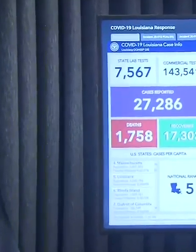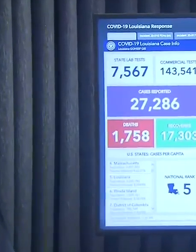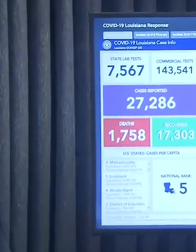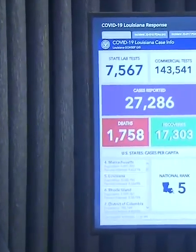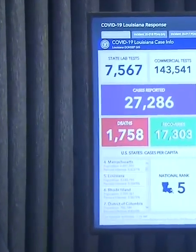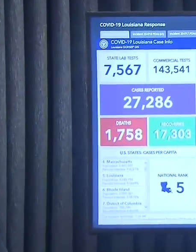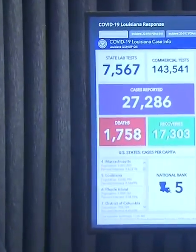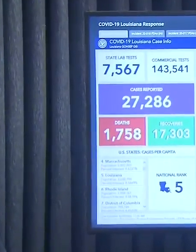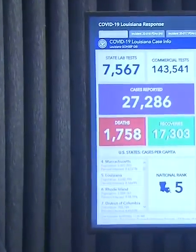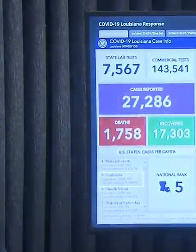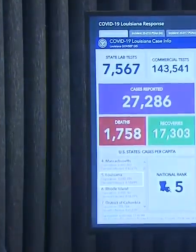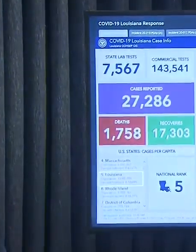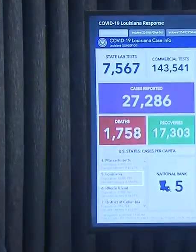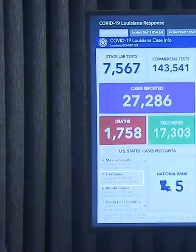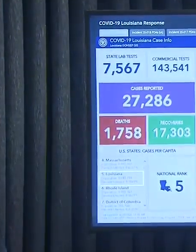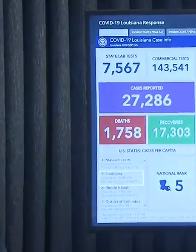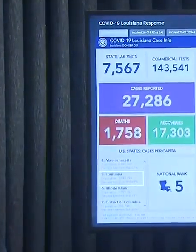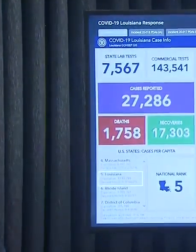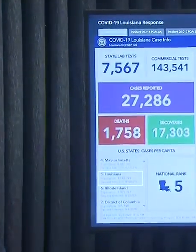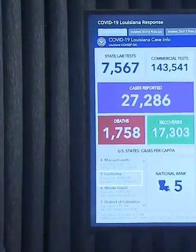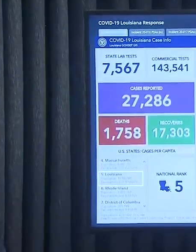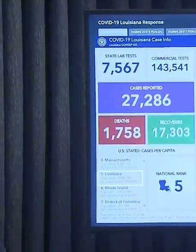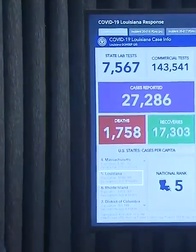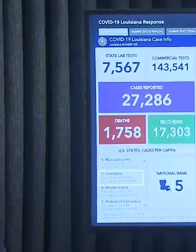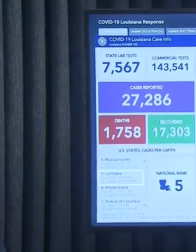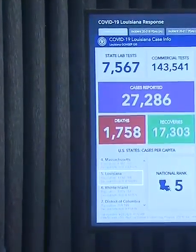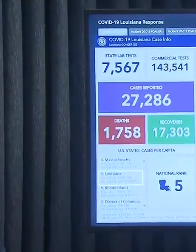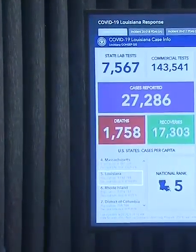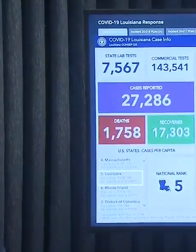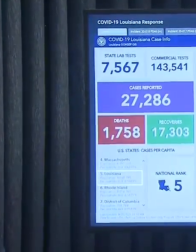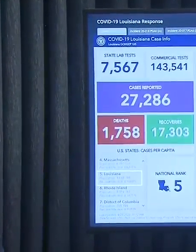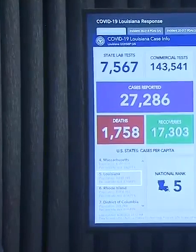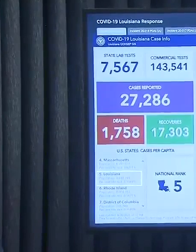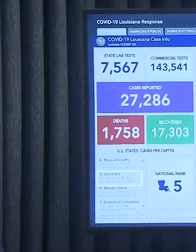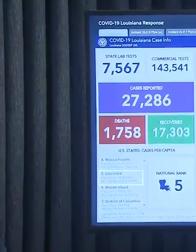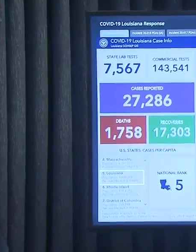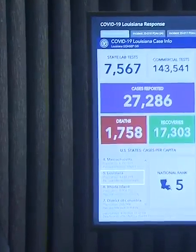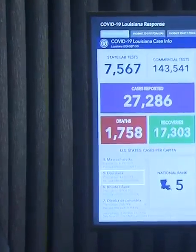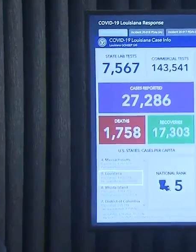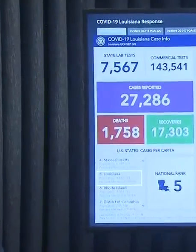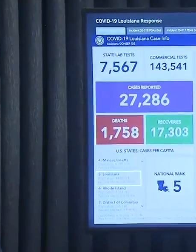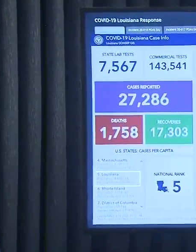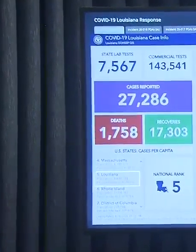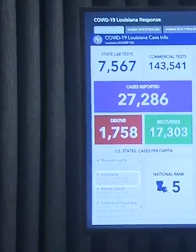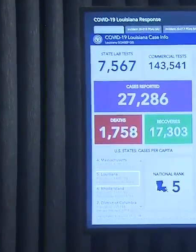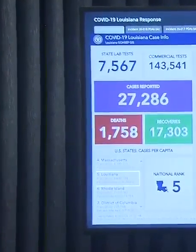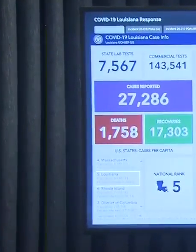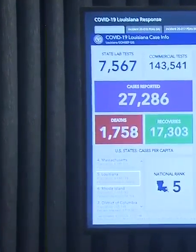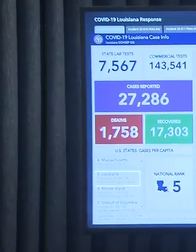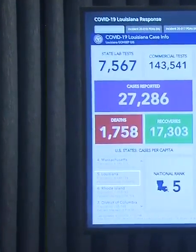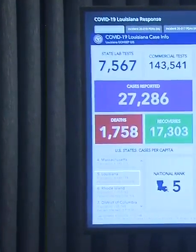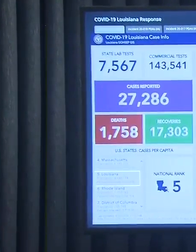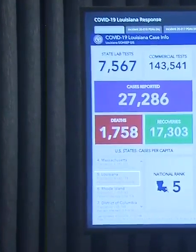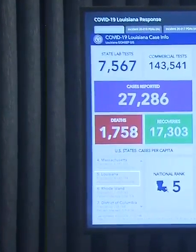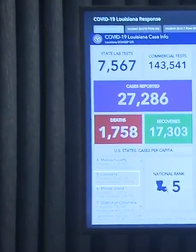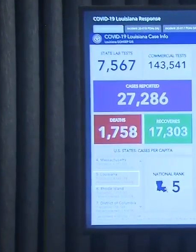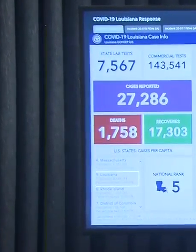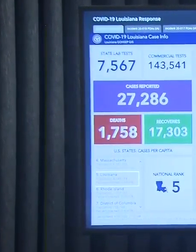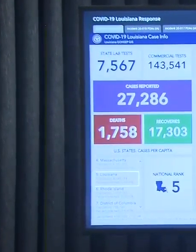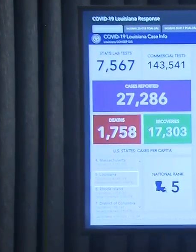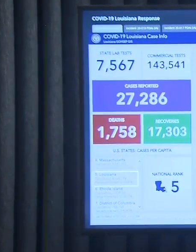So the percentage of tests that were positive was 5.3%, which too is